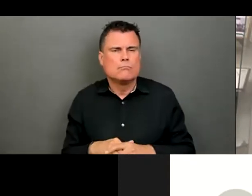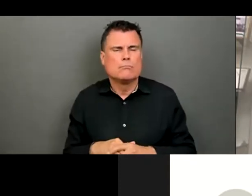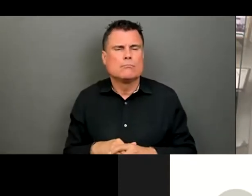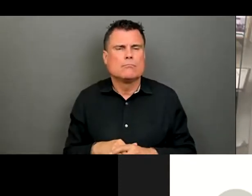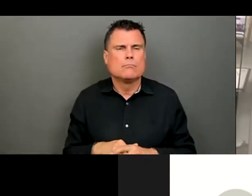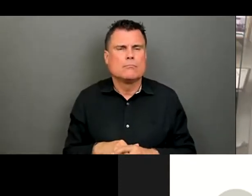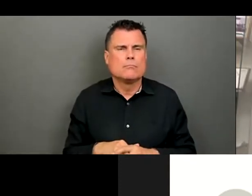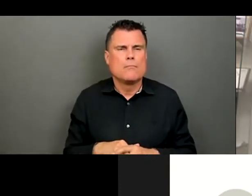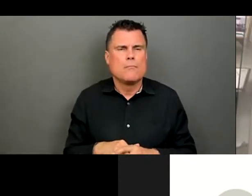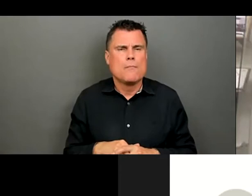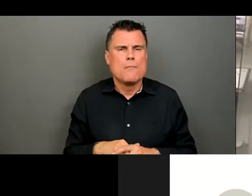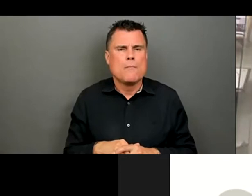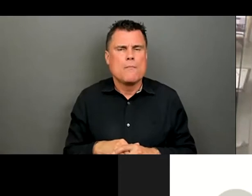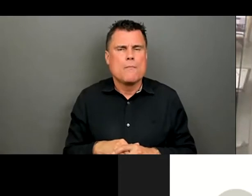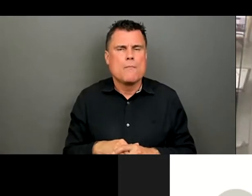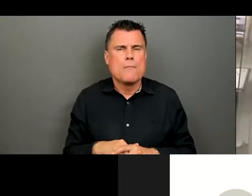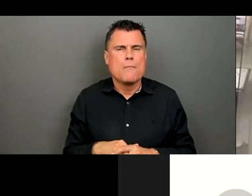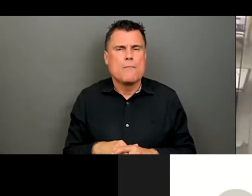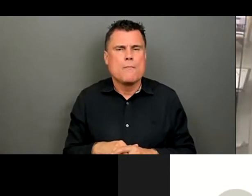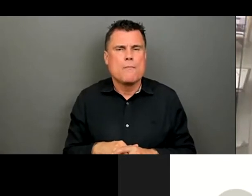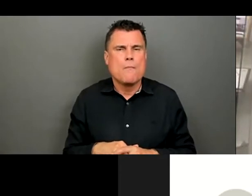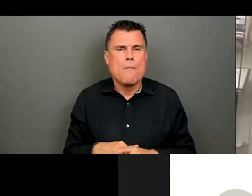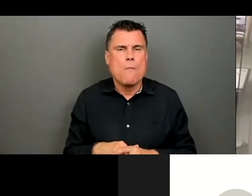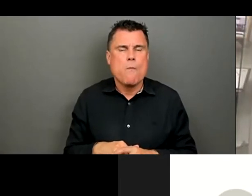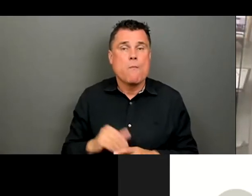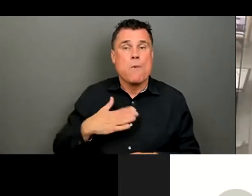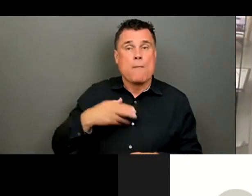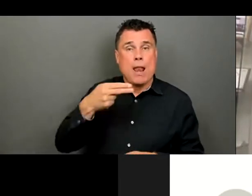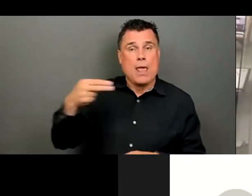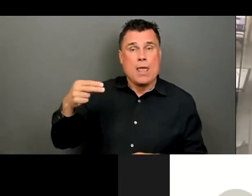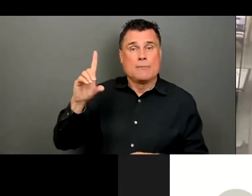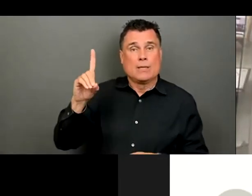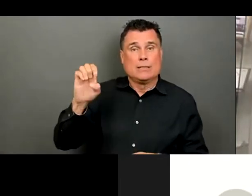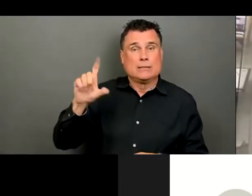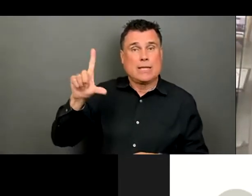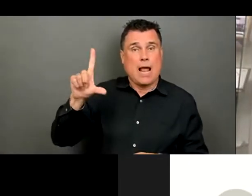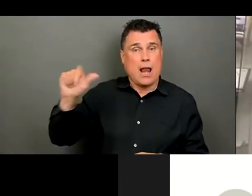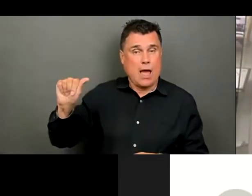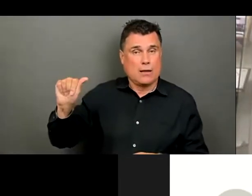Thank you, everyone. My name is Dalil Yunar. I'm from the Asian.